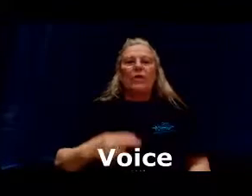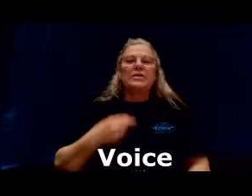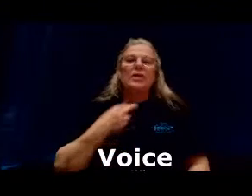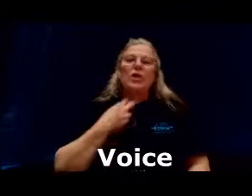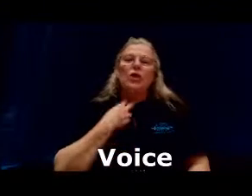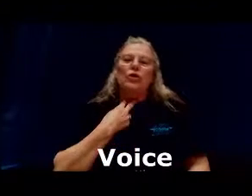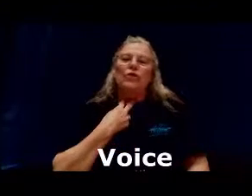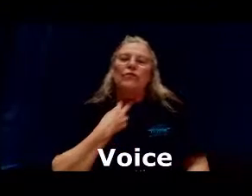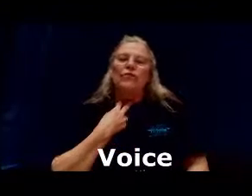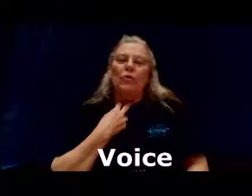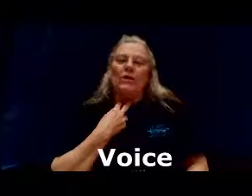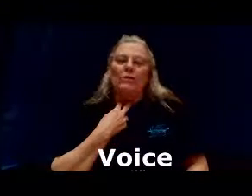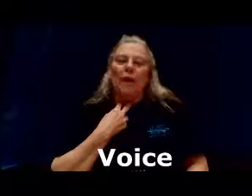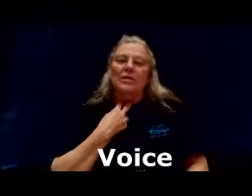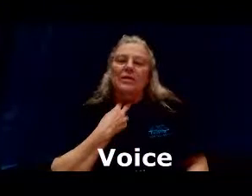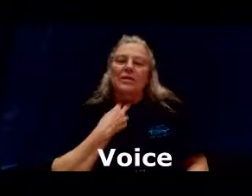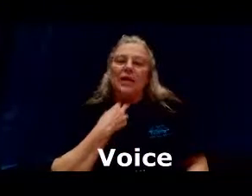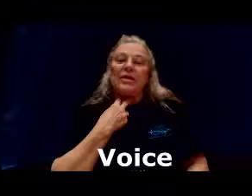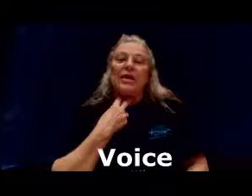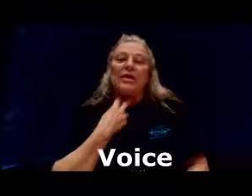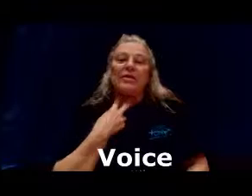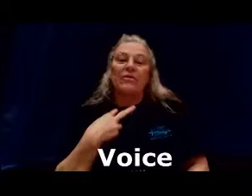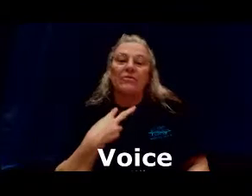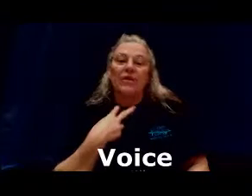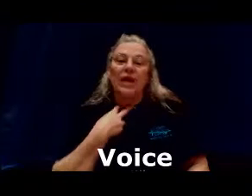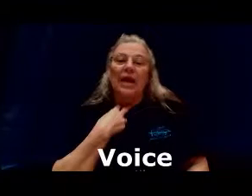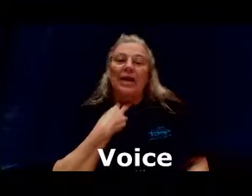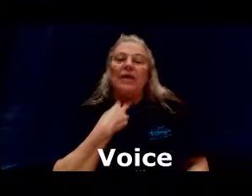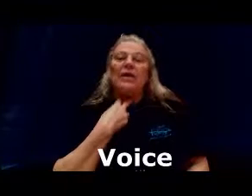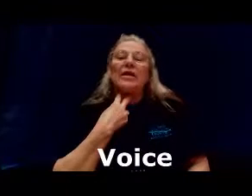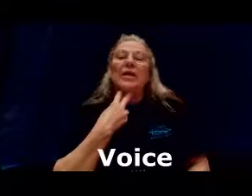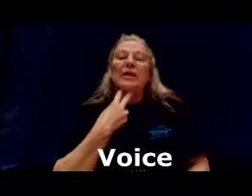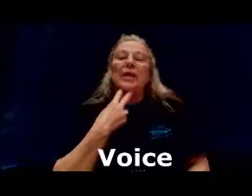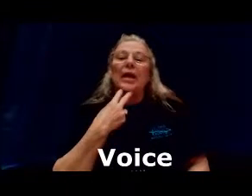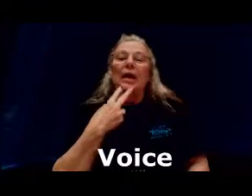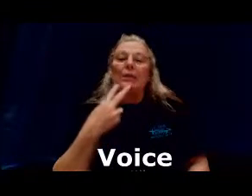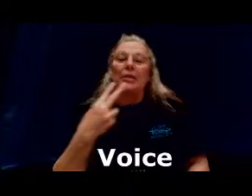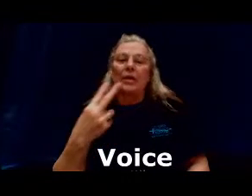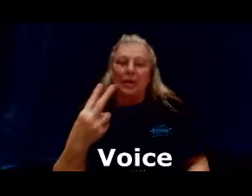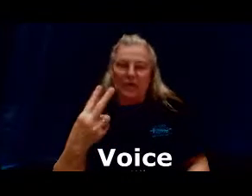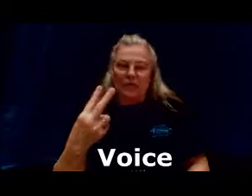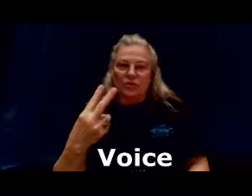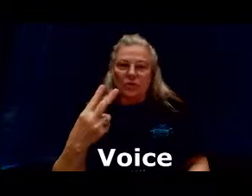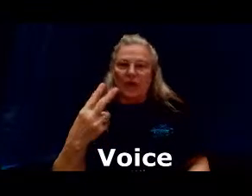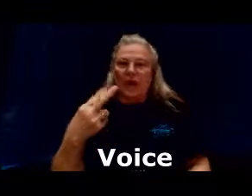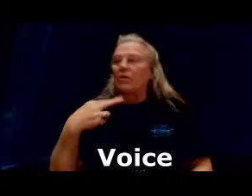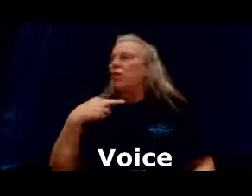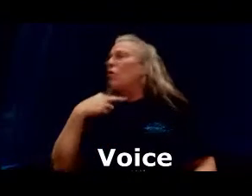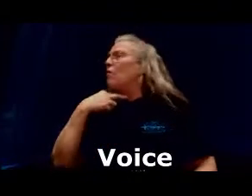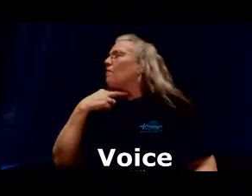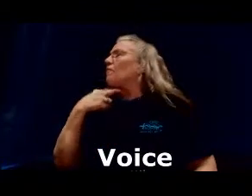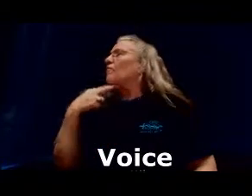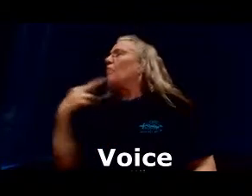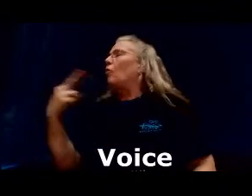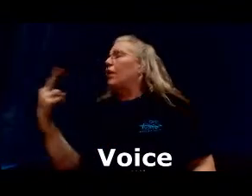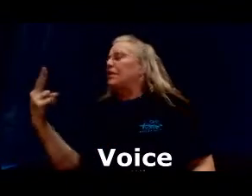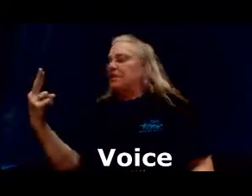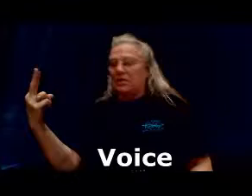Voice, your voice box is down here, the V hand coming up and straight out. Voice.